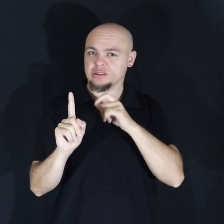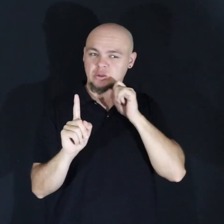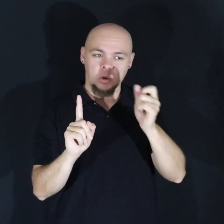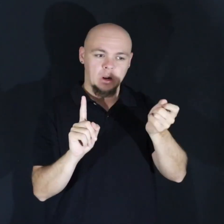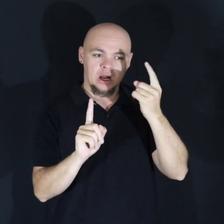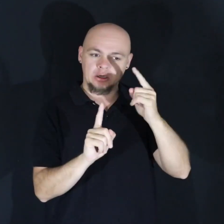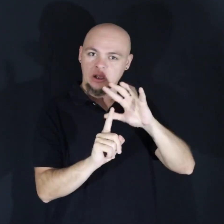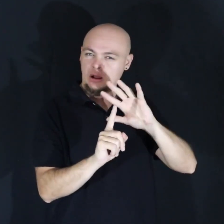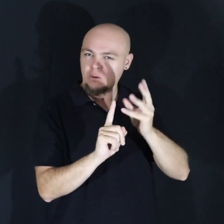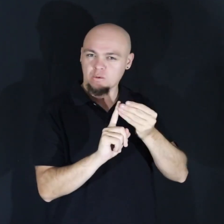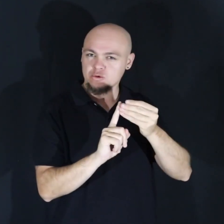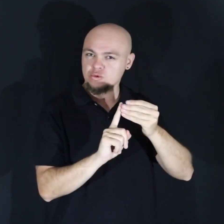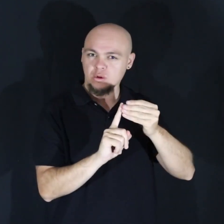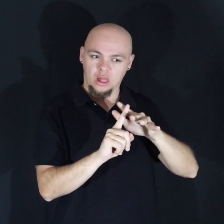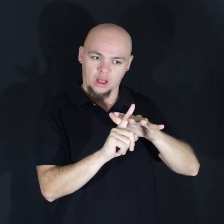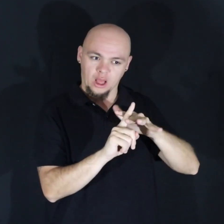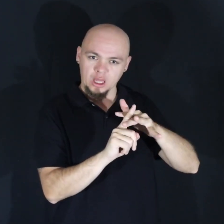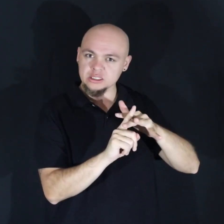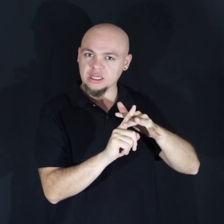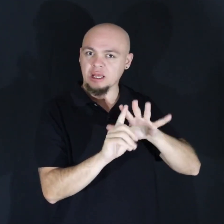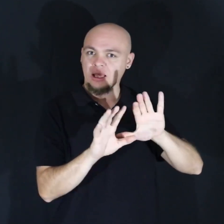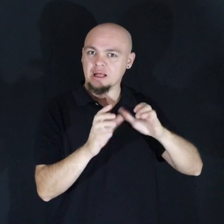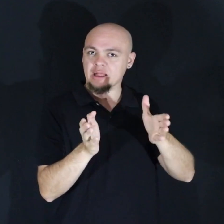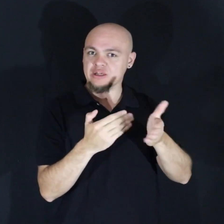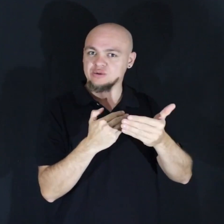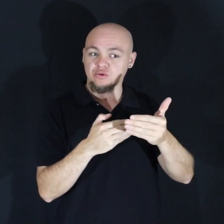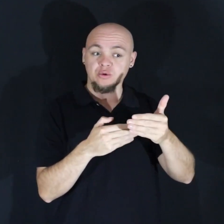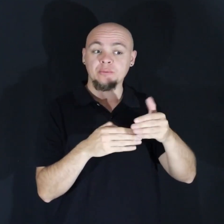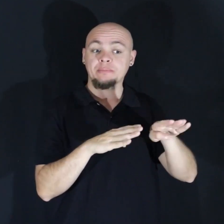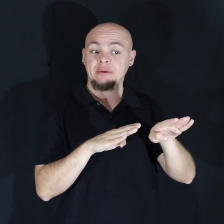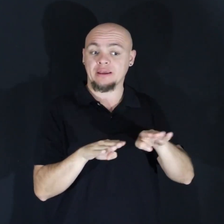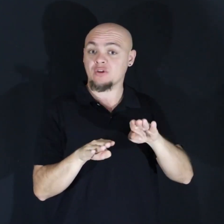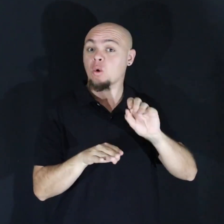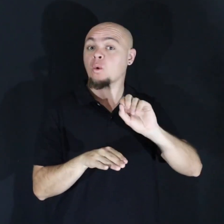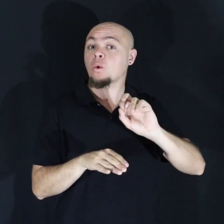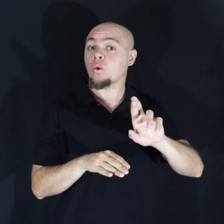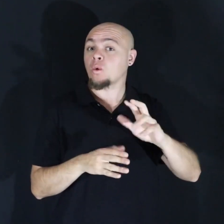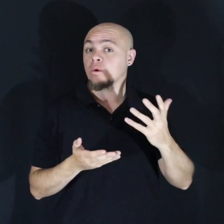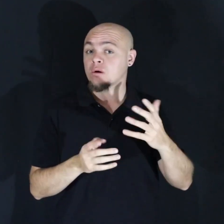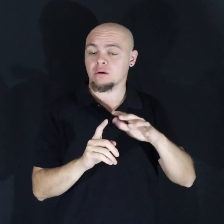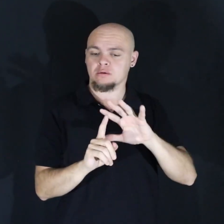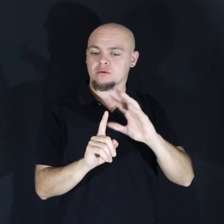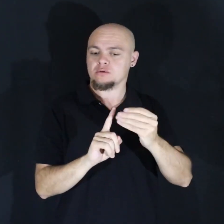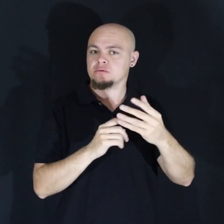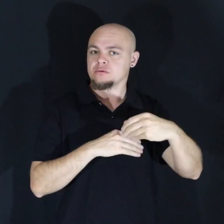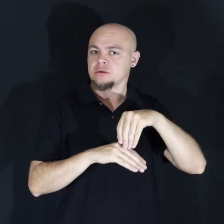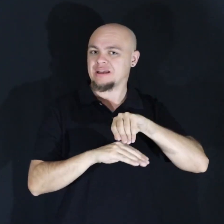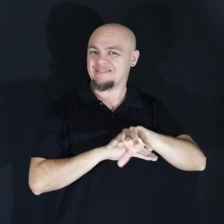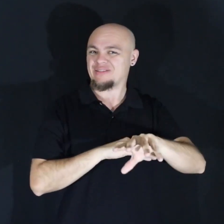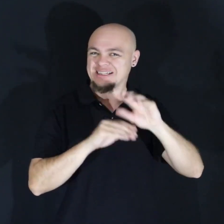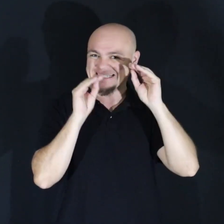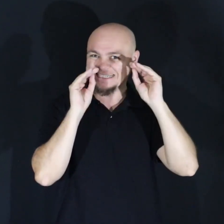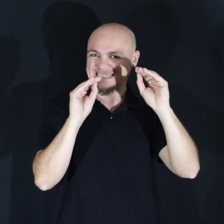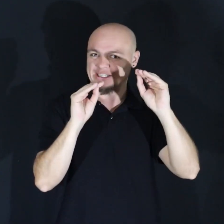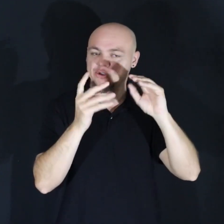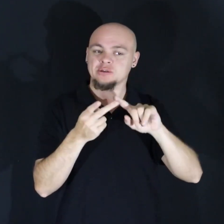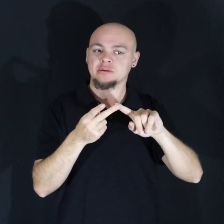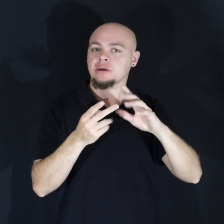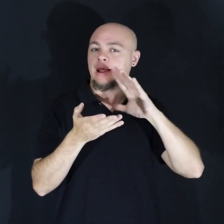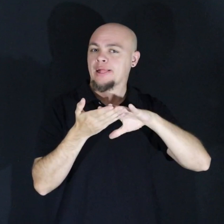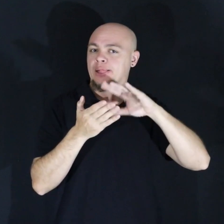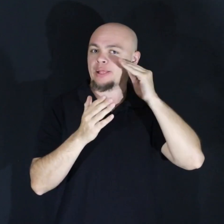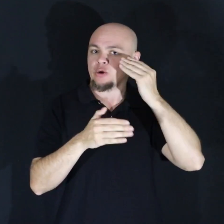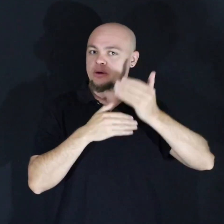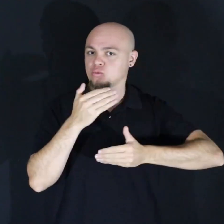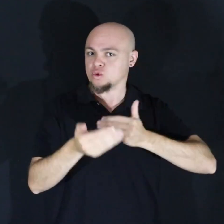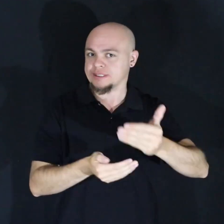cultural context in classroom behavior or the role that culture even plays in the teaching and learning